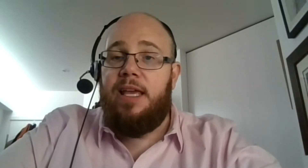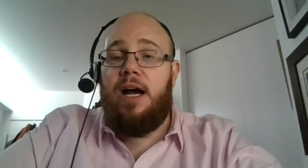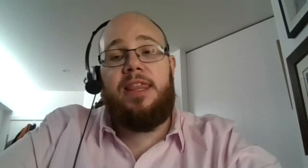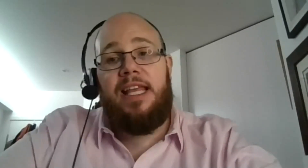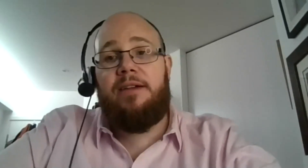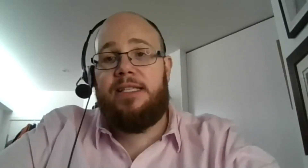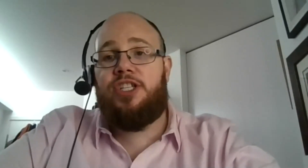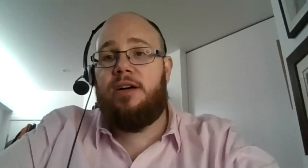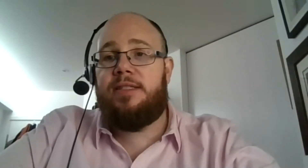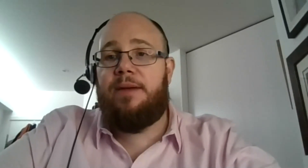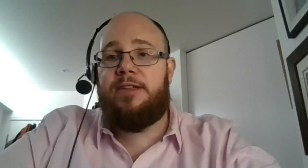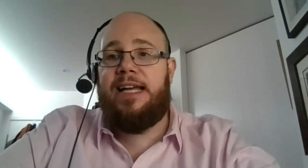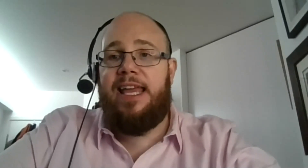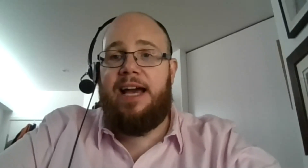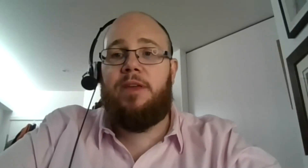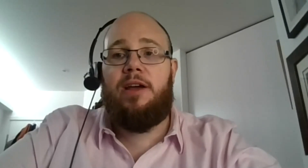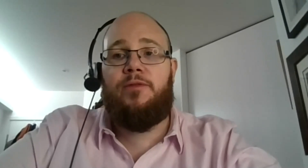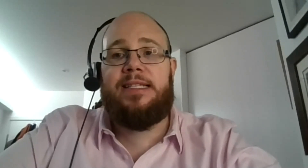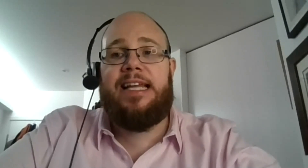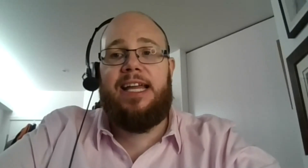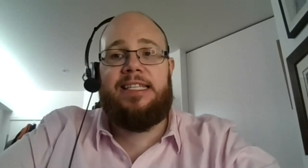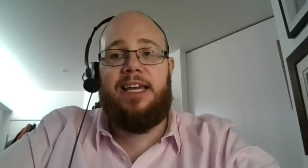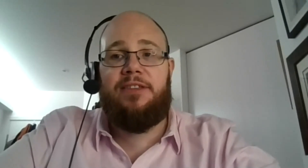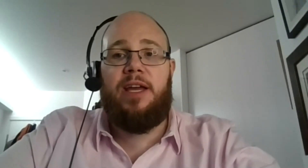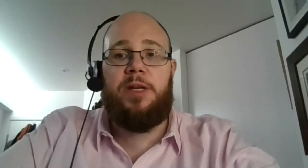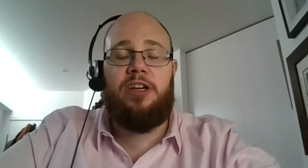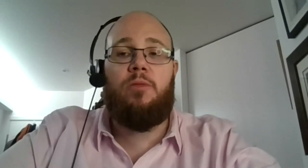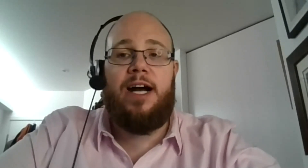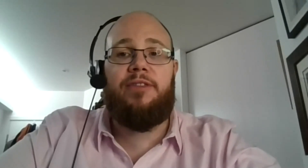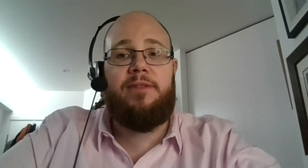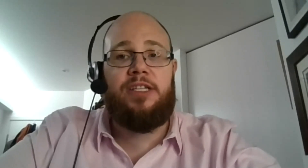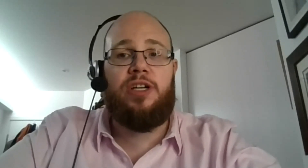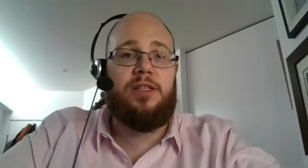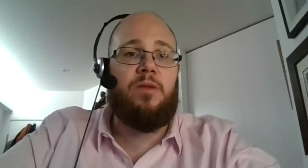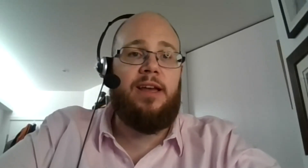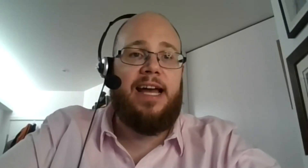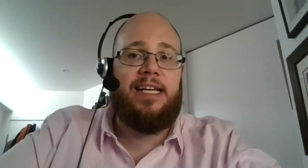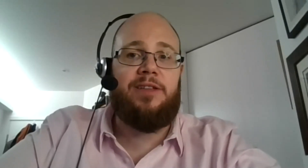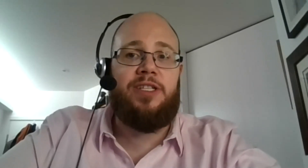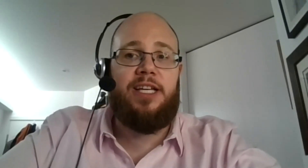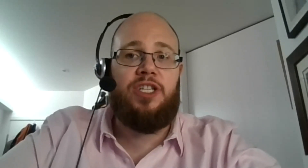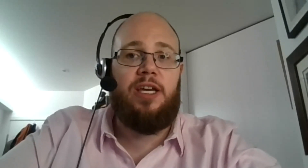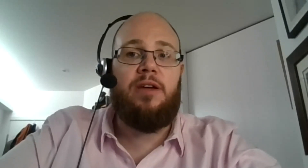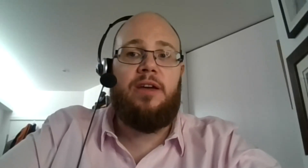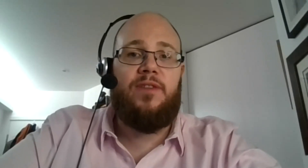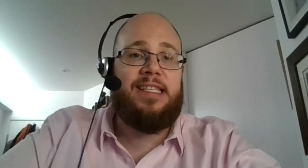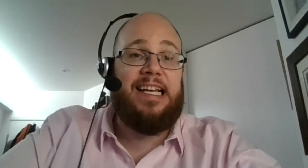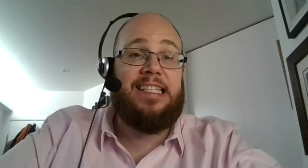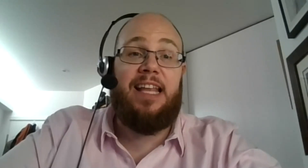I think there is a chance, Deborah saying, yeah, you know, if we stay in tier 3 and we do it well, there is a chance we could get down to tier 2 for the 16th.